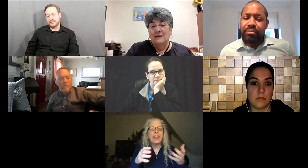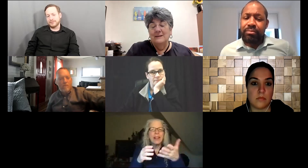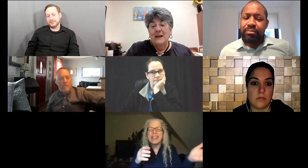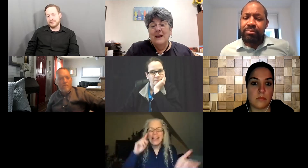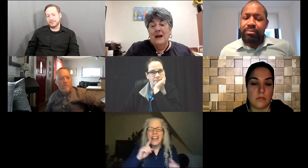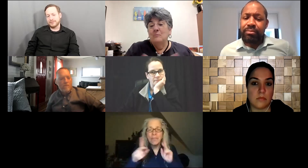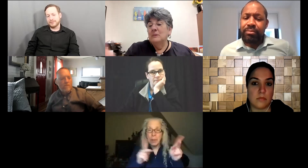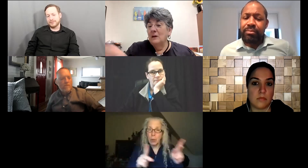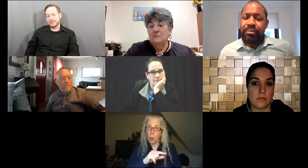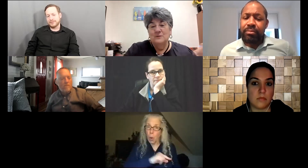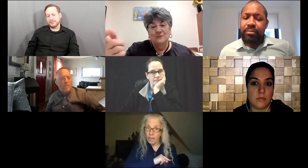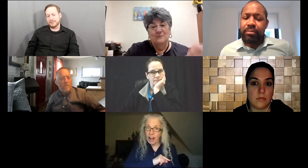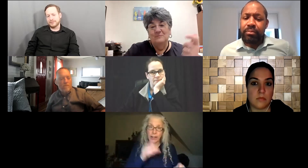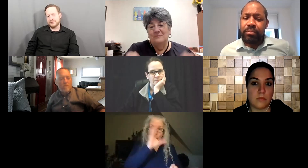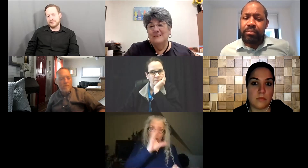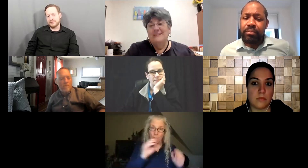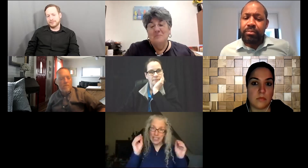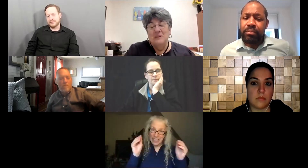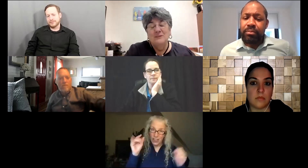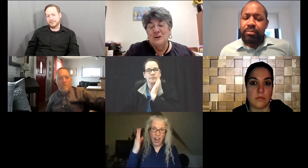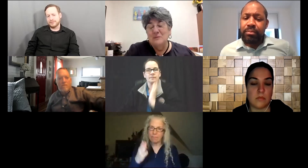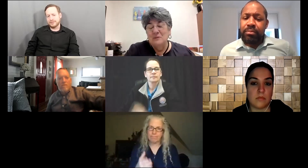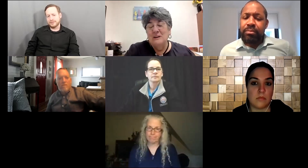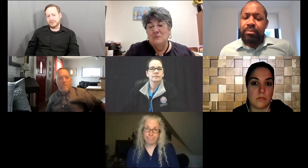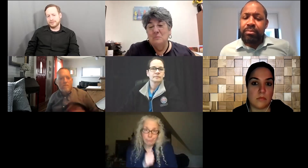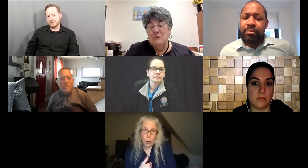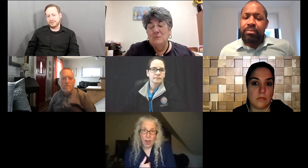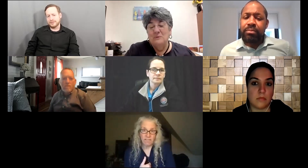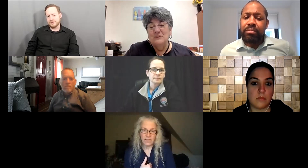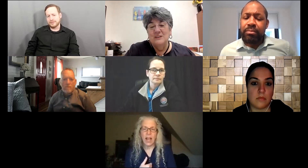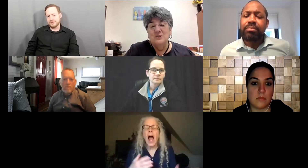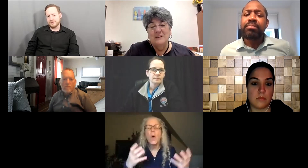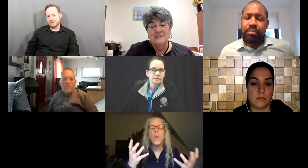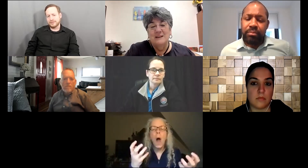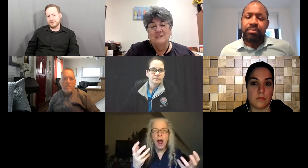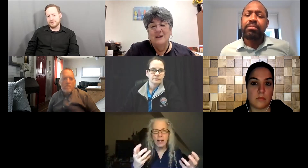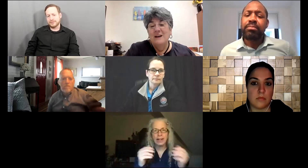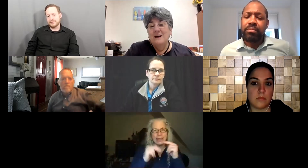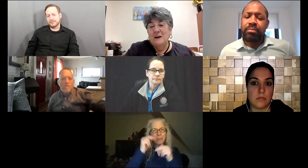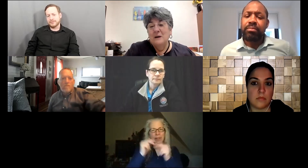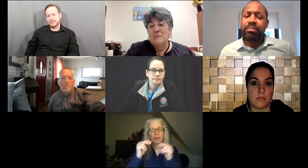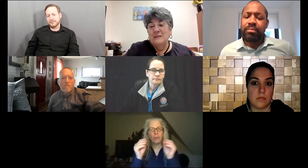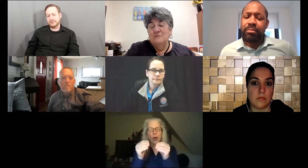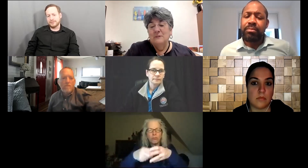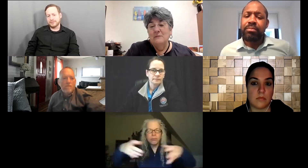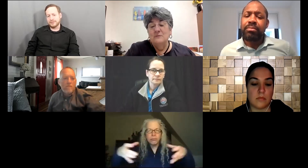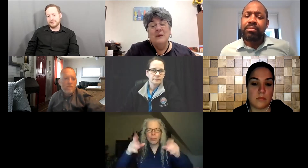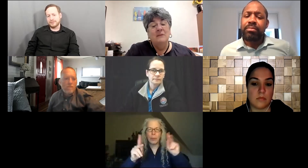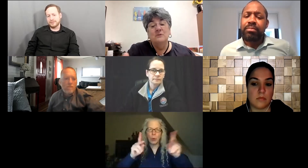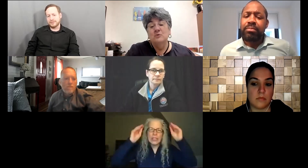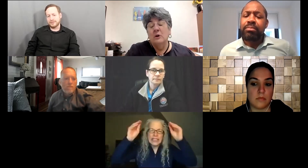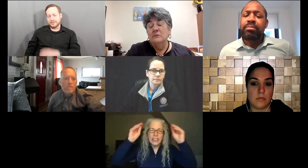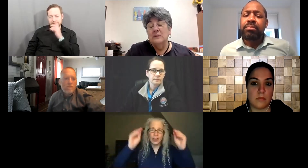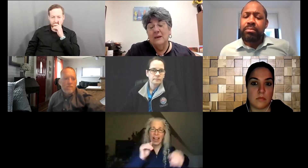qualified. And I would love to build our community with people who could teach ASL at different levels. We